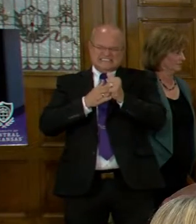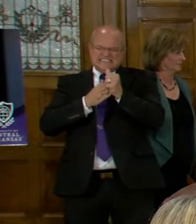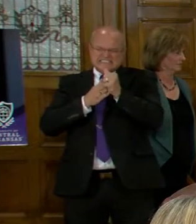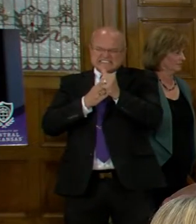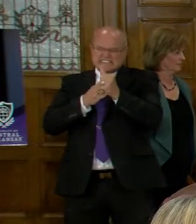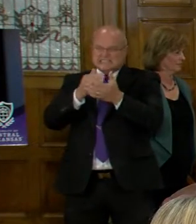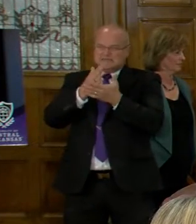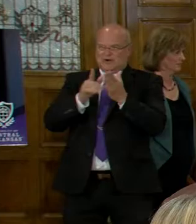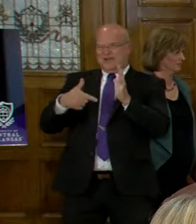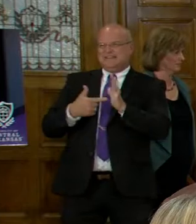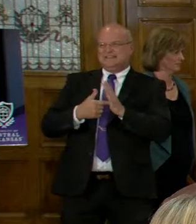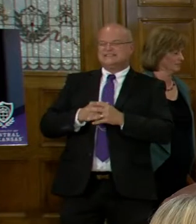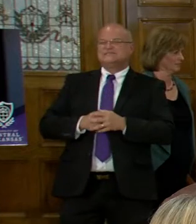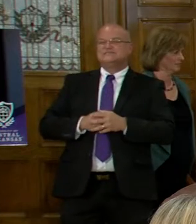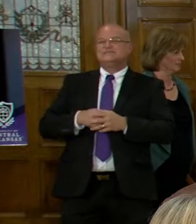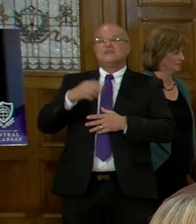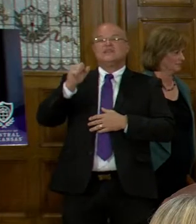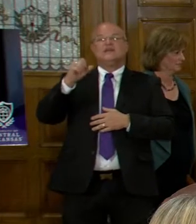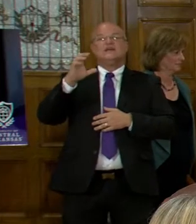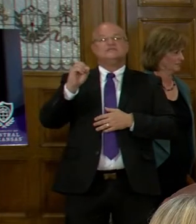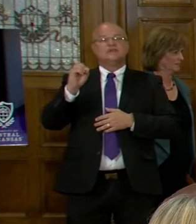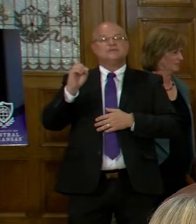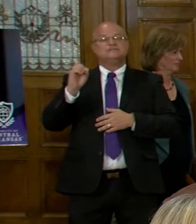edge. So,